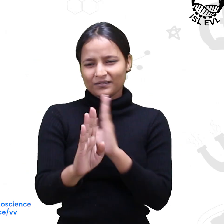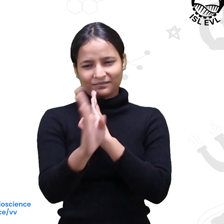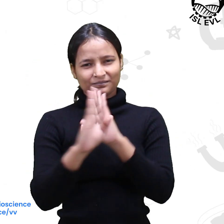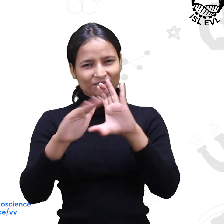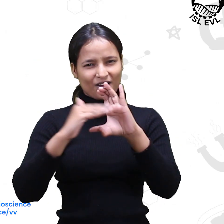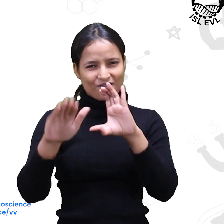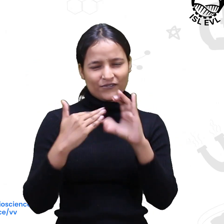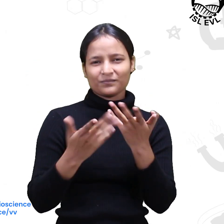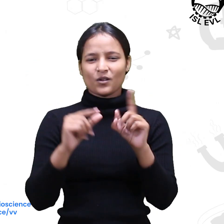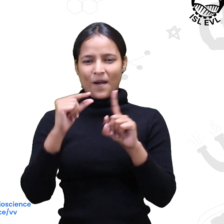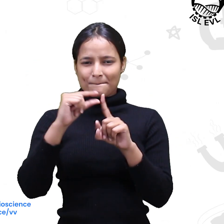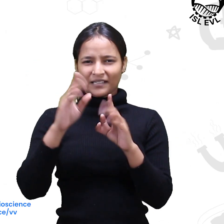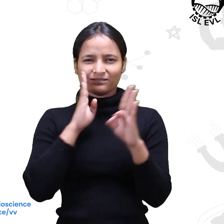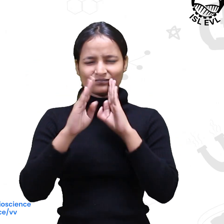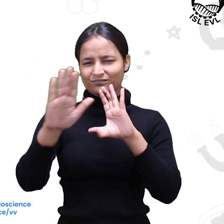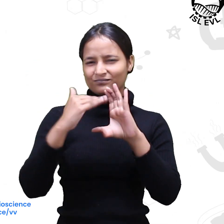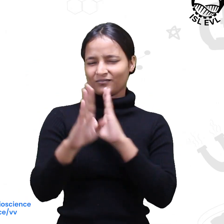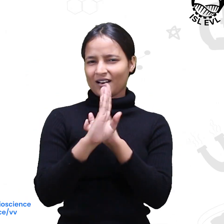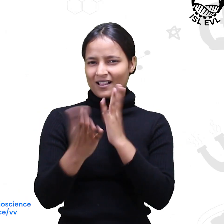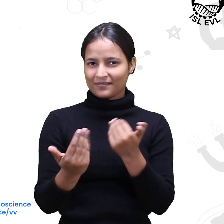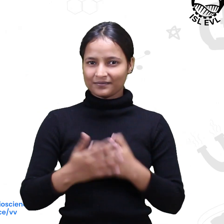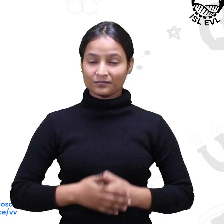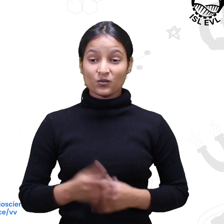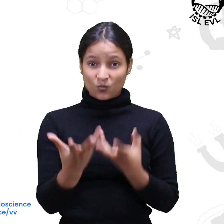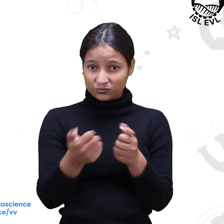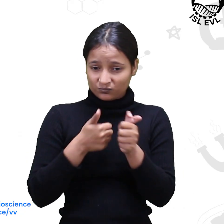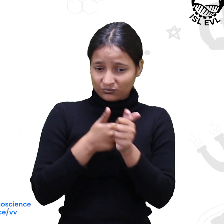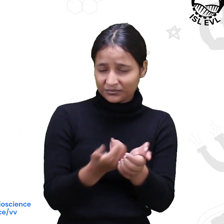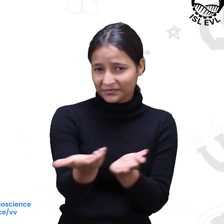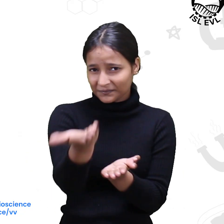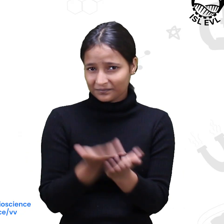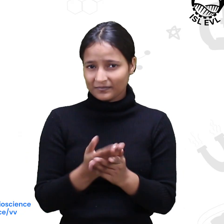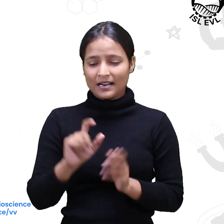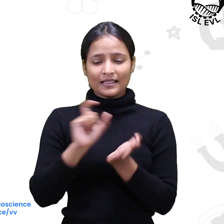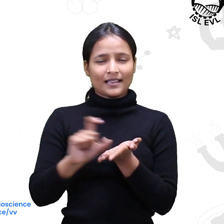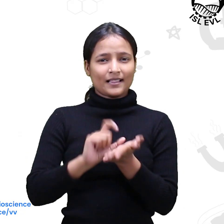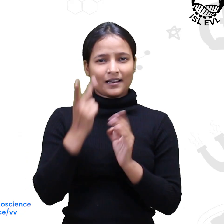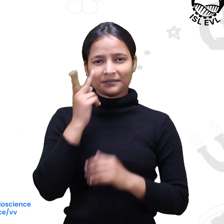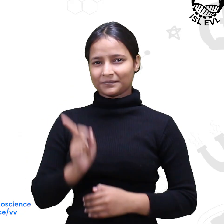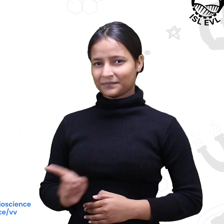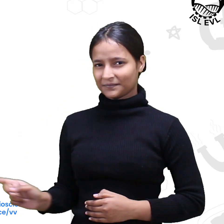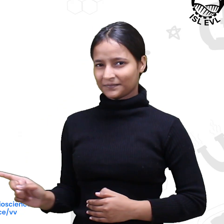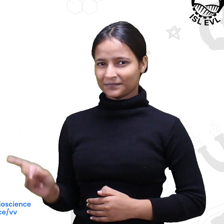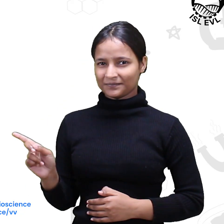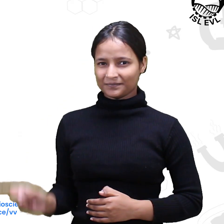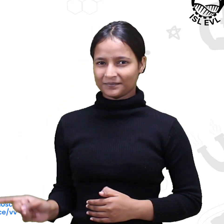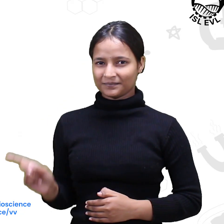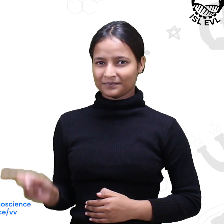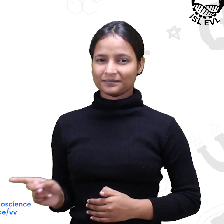chance to be featured in one of our episodes. Follow us on Instagram and Twitter for more updates. Link in the show